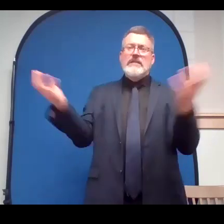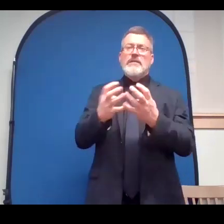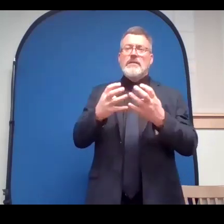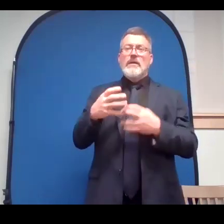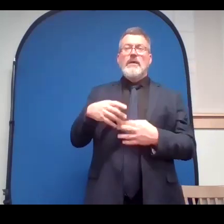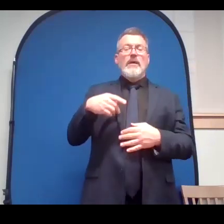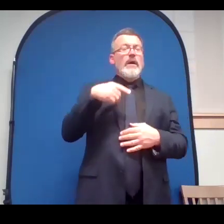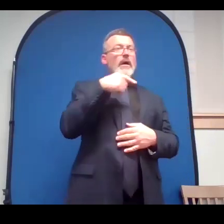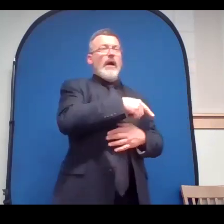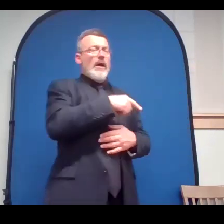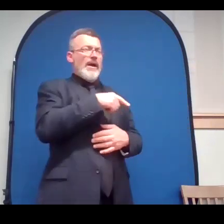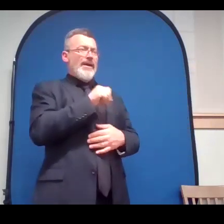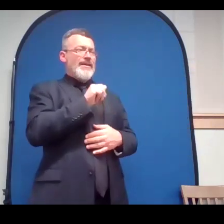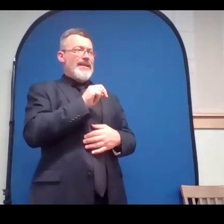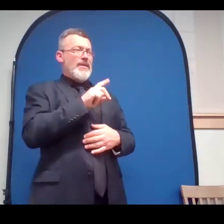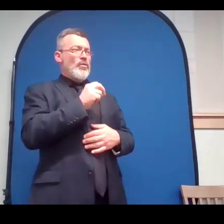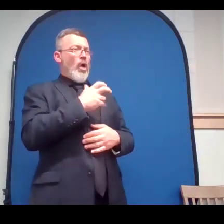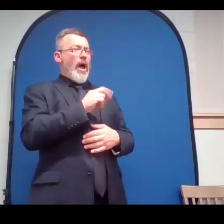have been more involved, I believe, sir.